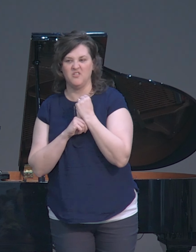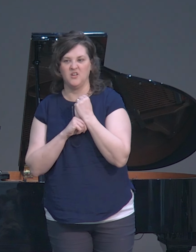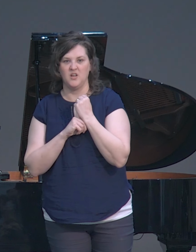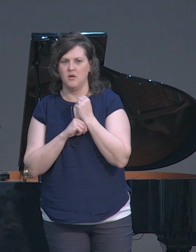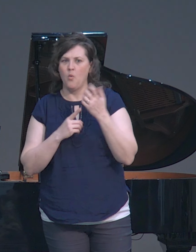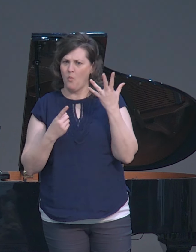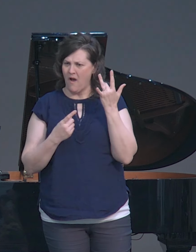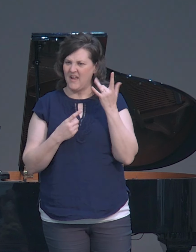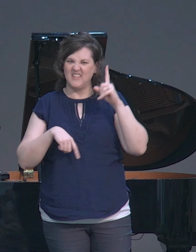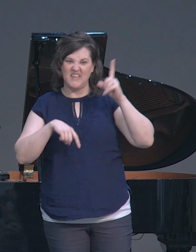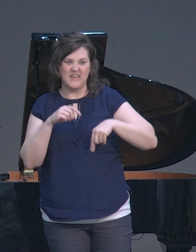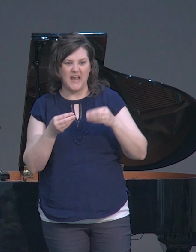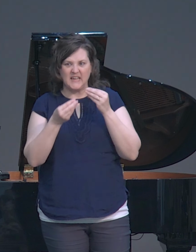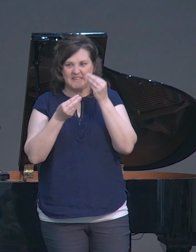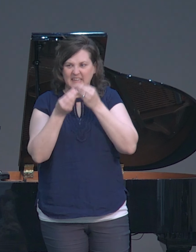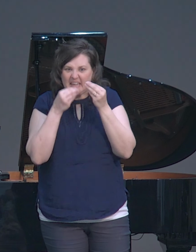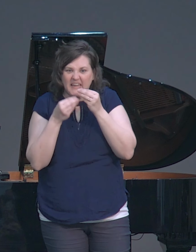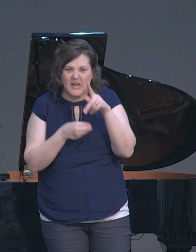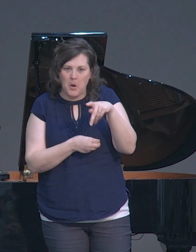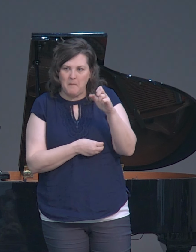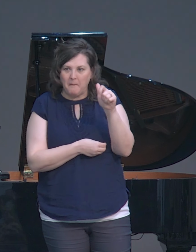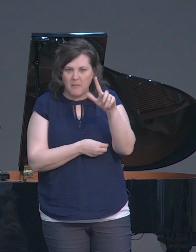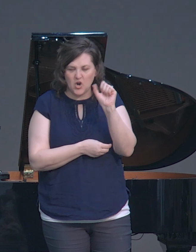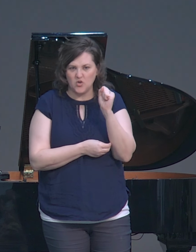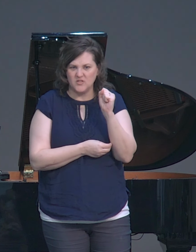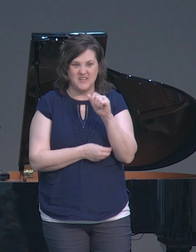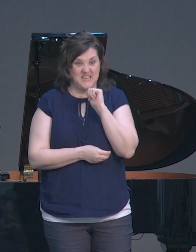food. In the same way, it would be foolish